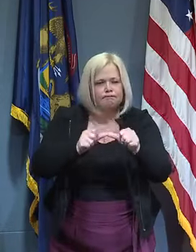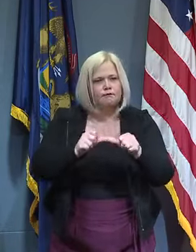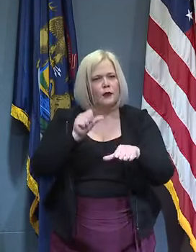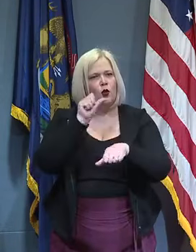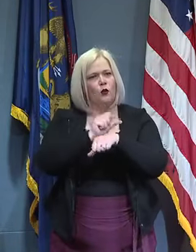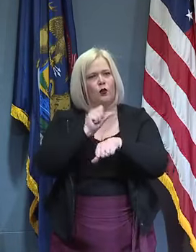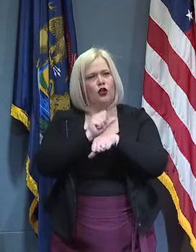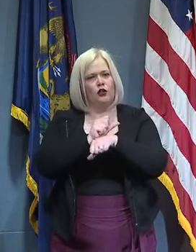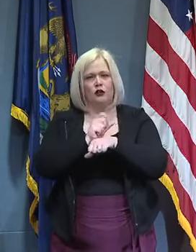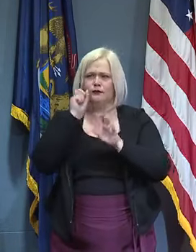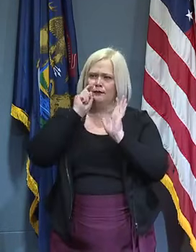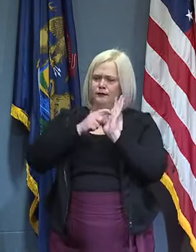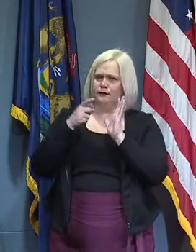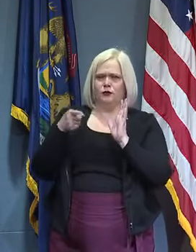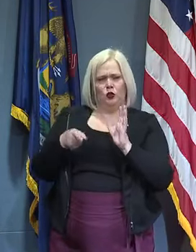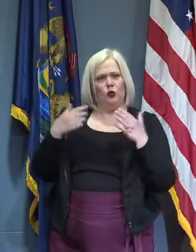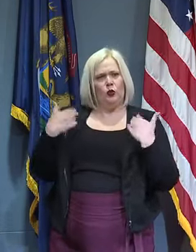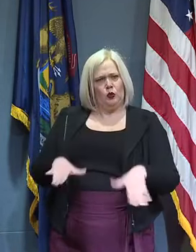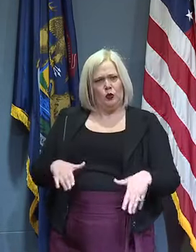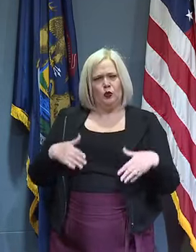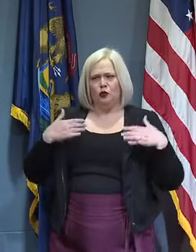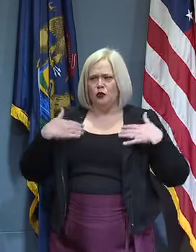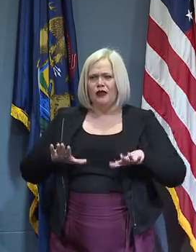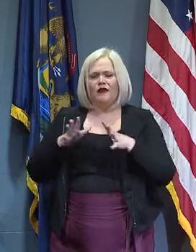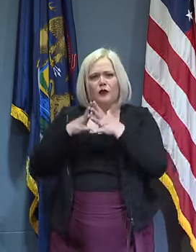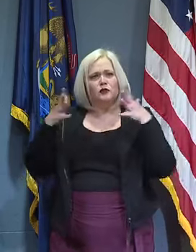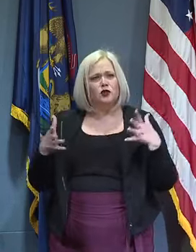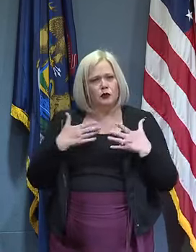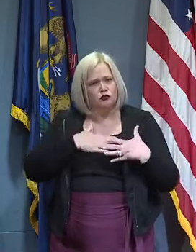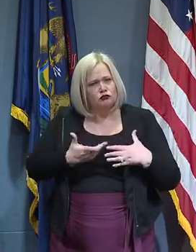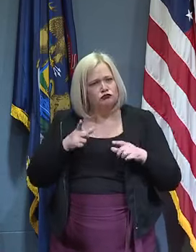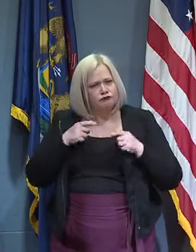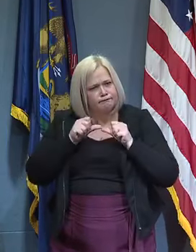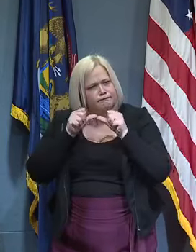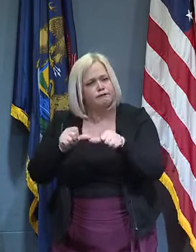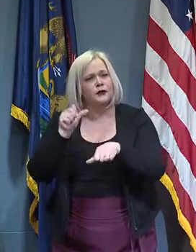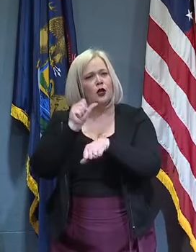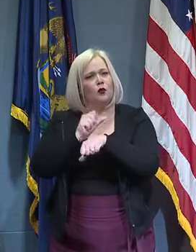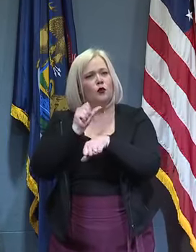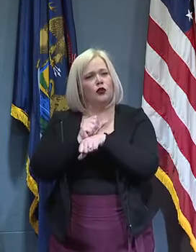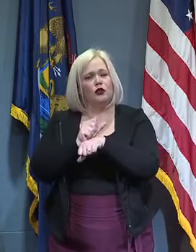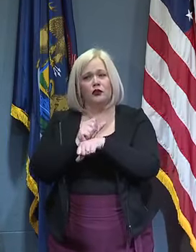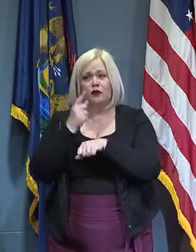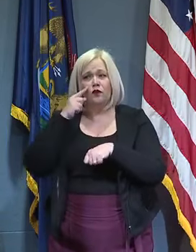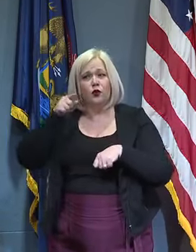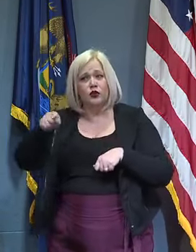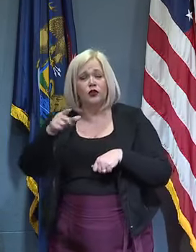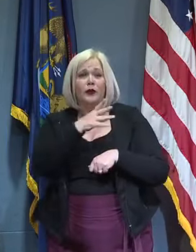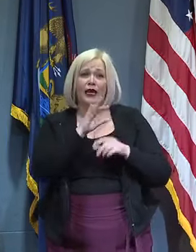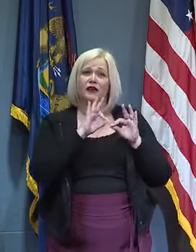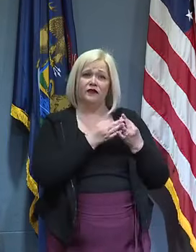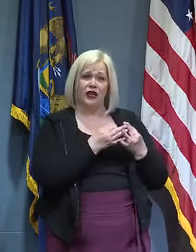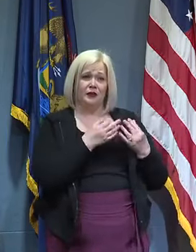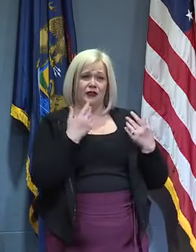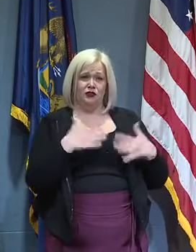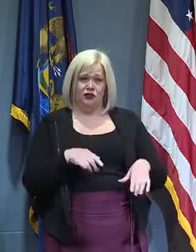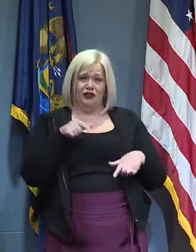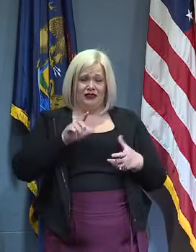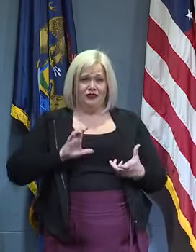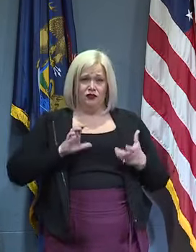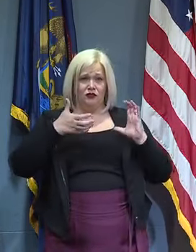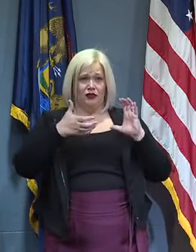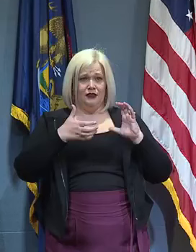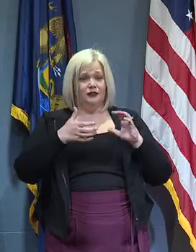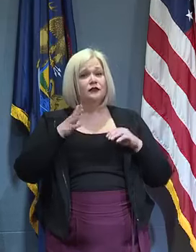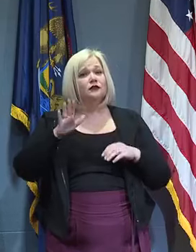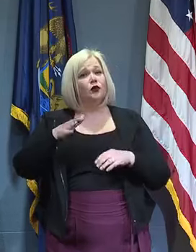the sacrifice this has been to you and to your families during unprecedented times. Your fellow brothers and